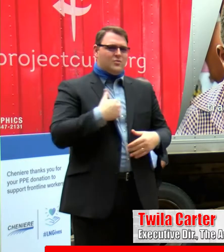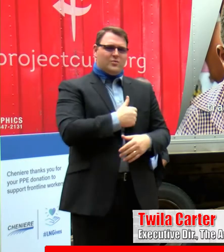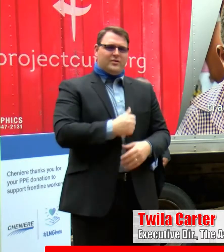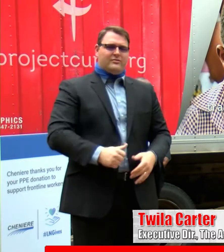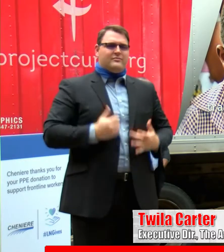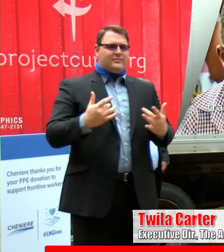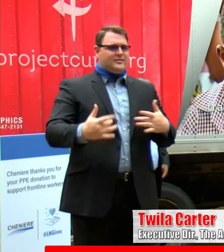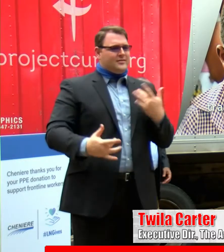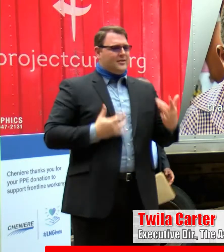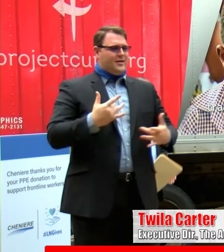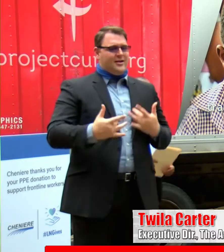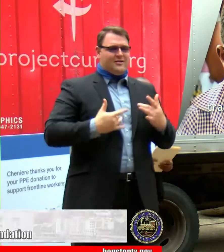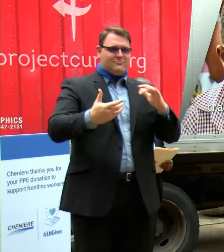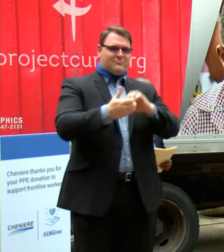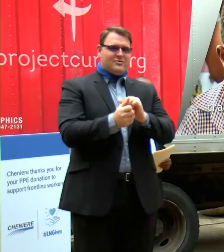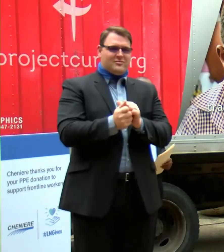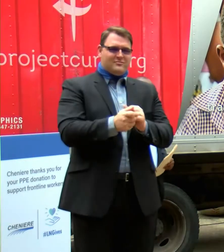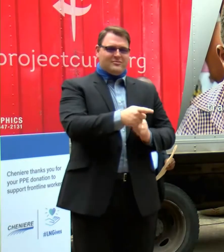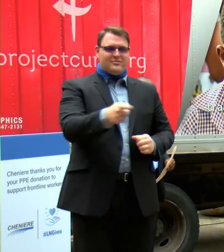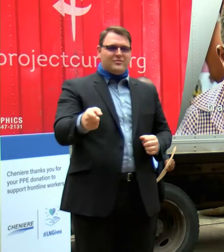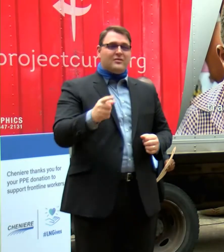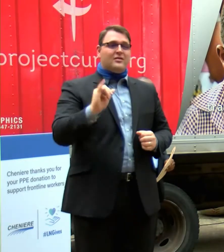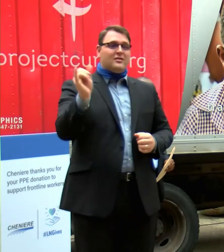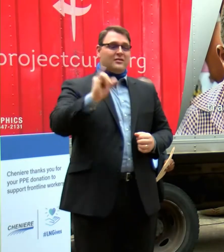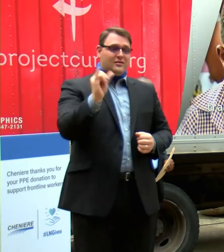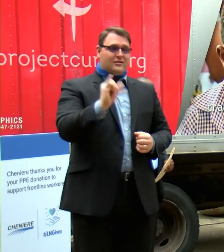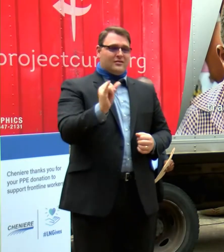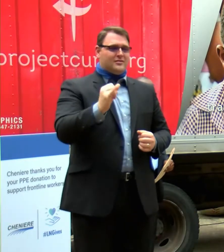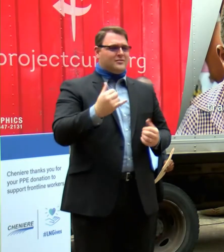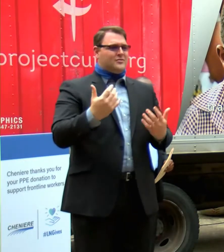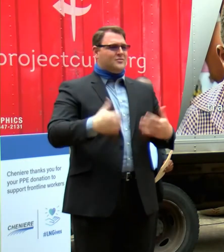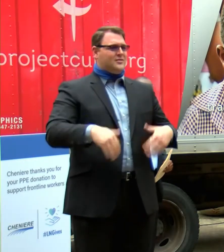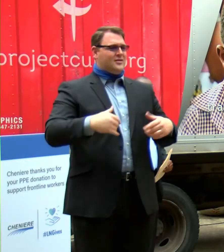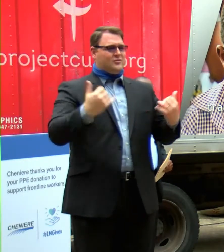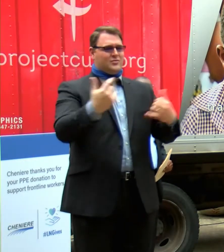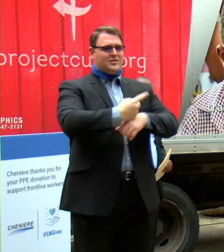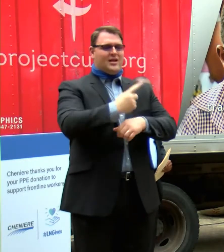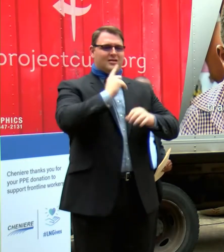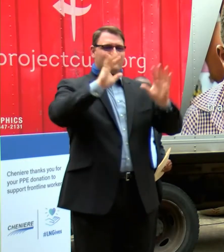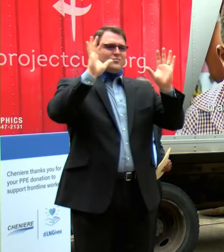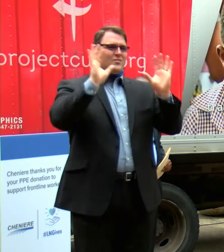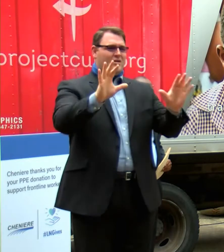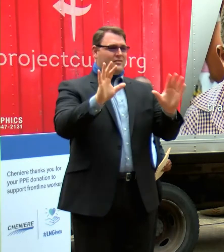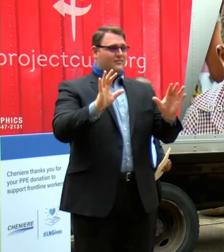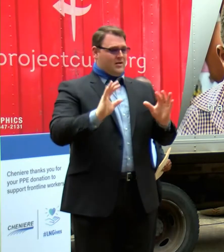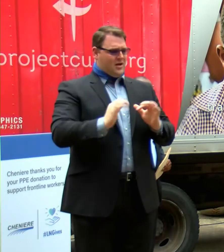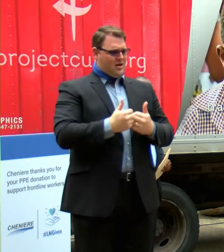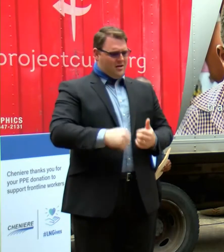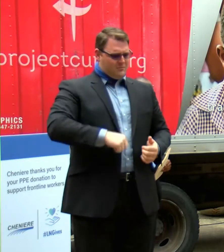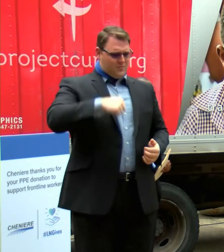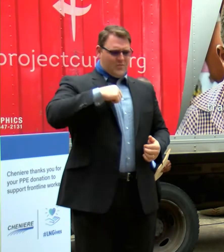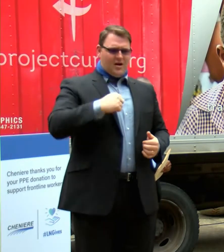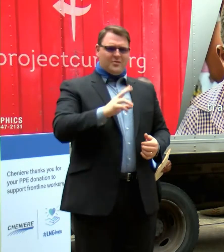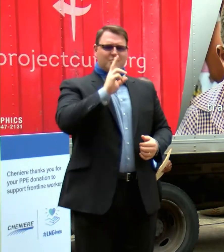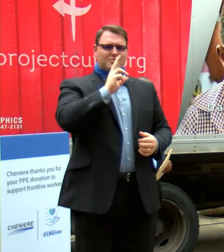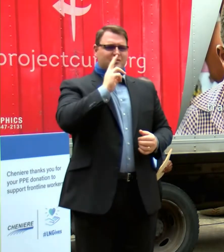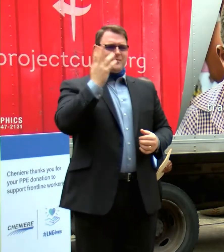know, what a great day, and part of what makes me proud to be a Houstonian are the Houstonians that step